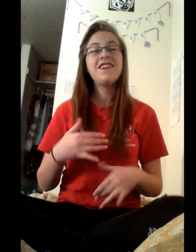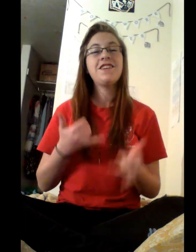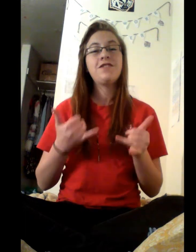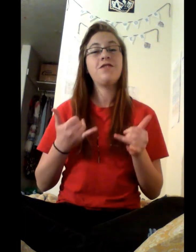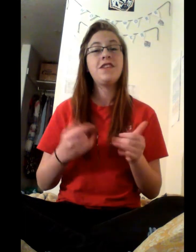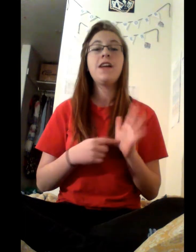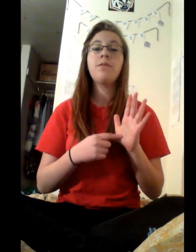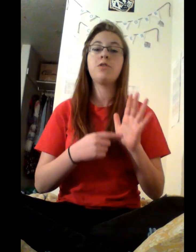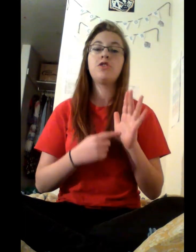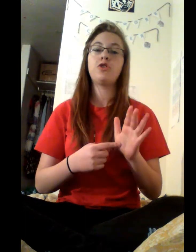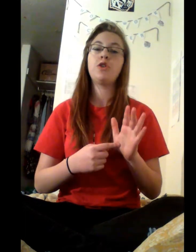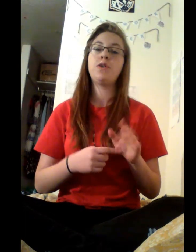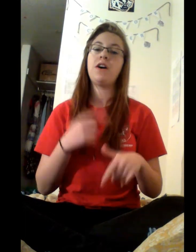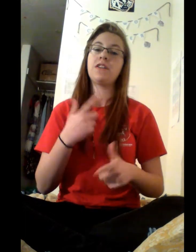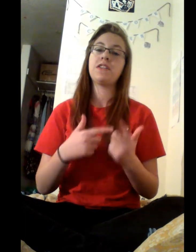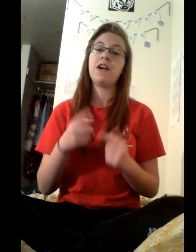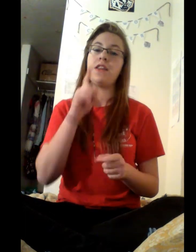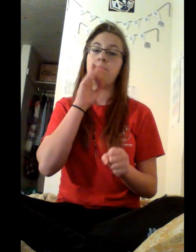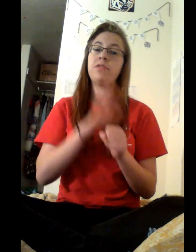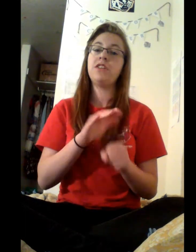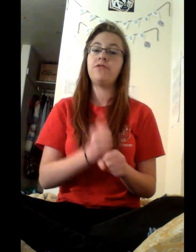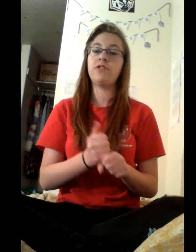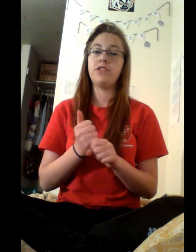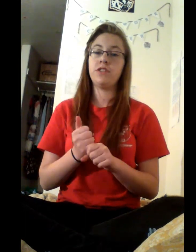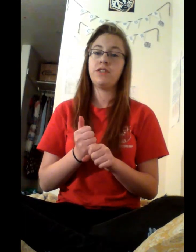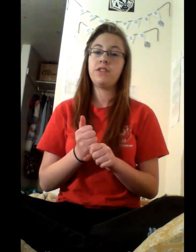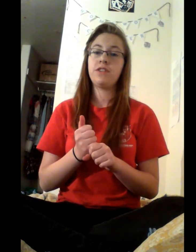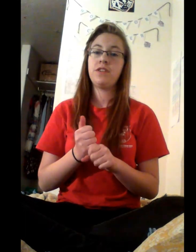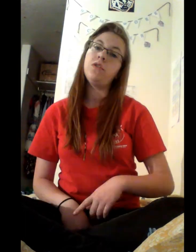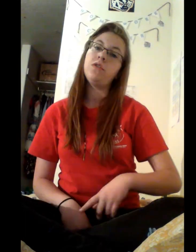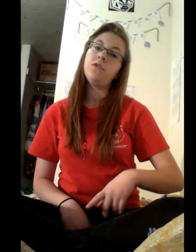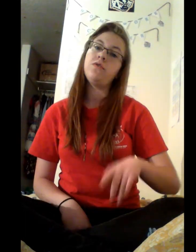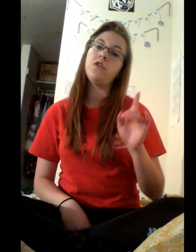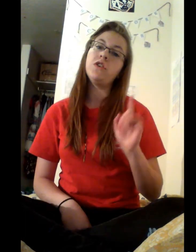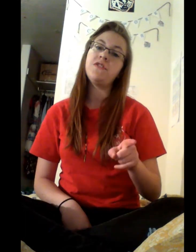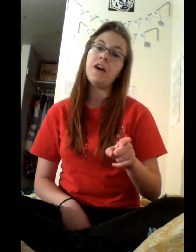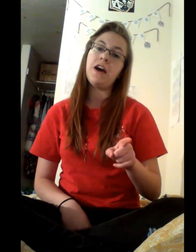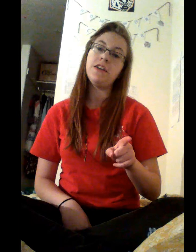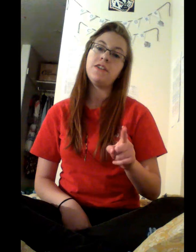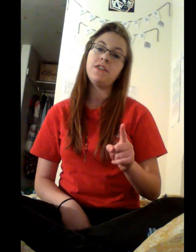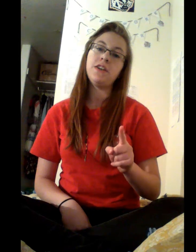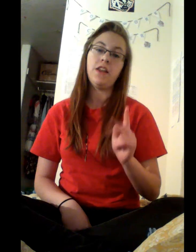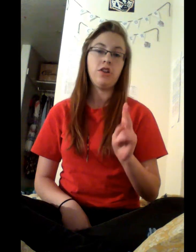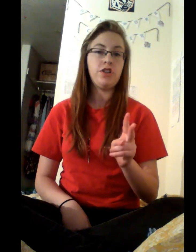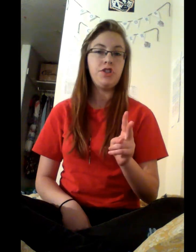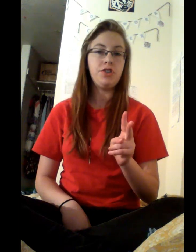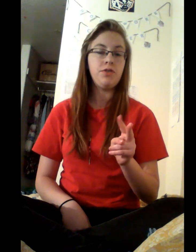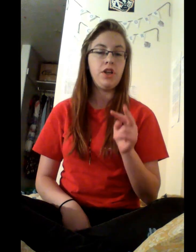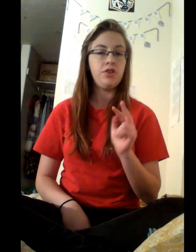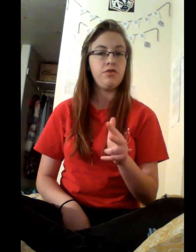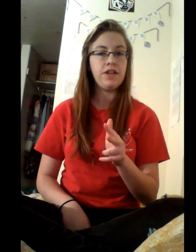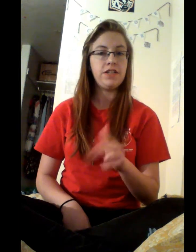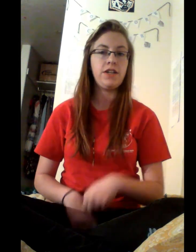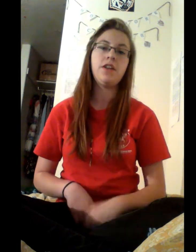so today I'm going to show you how to sign the Pledge of Allegiance first fast and I'll teach you and I'll do it fast again